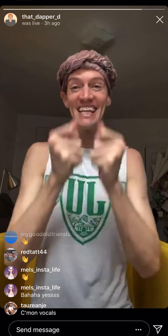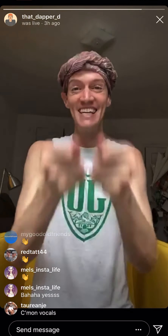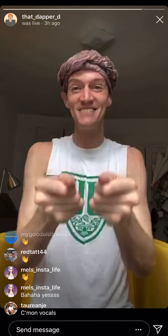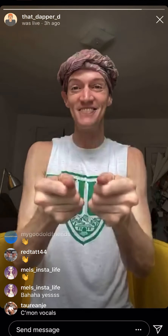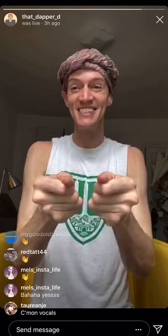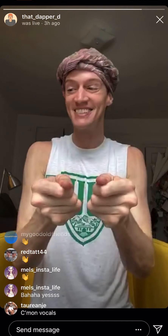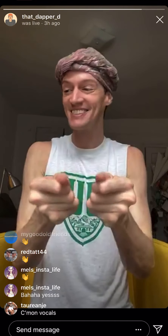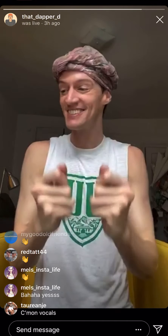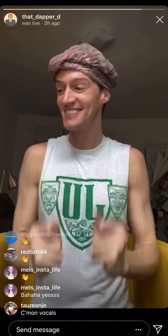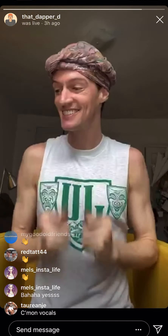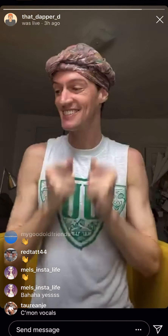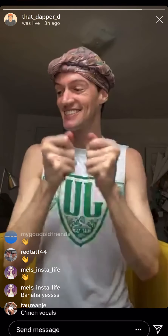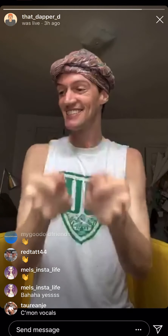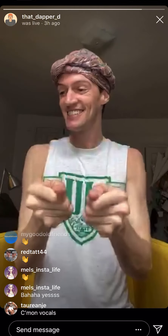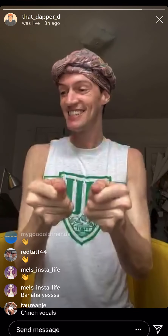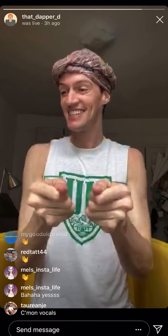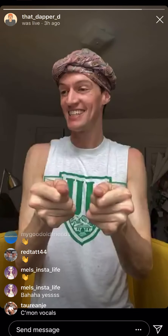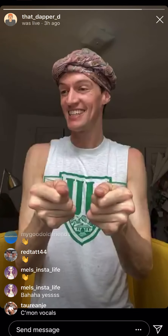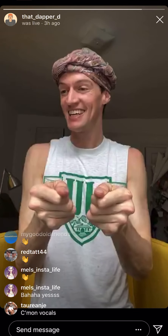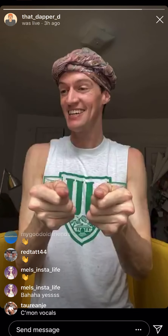gift. Gift.